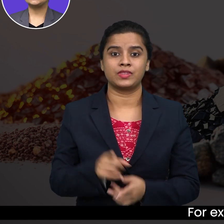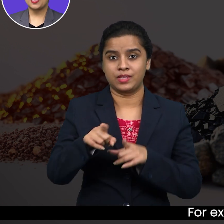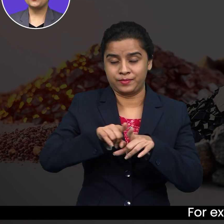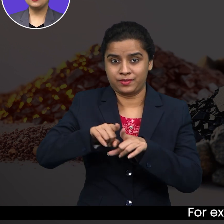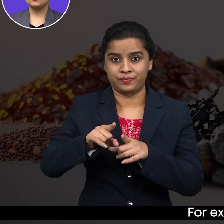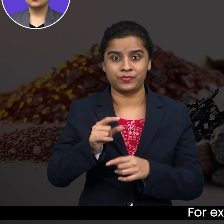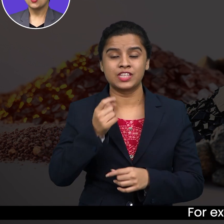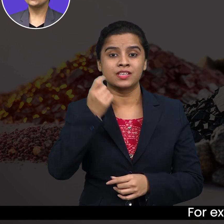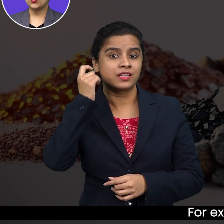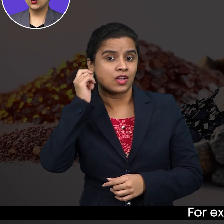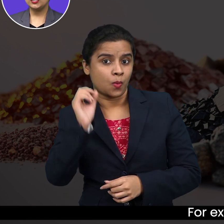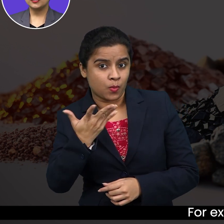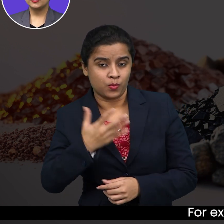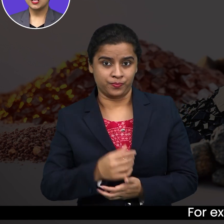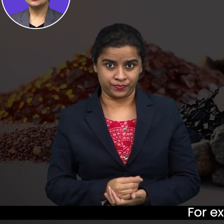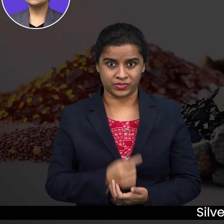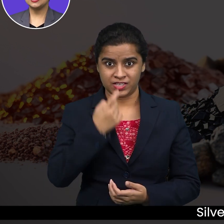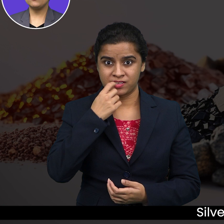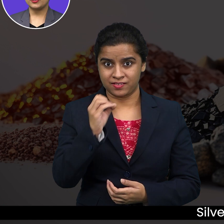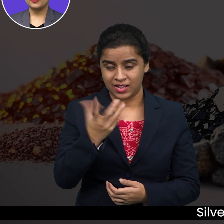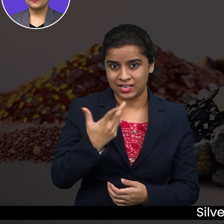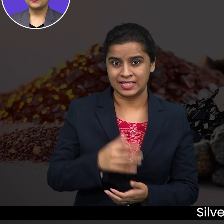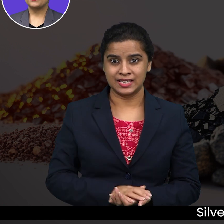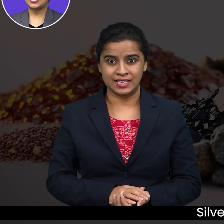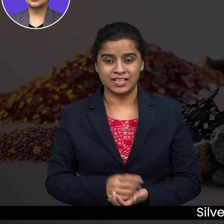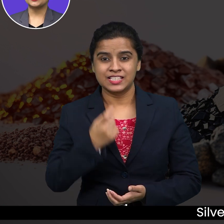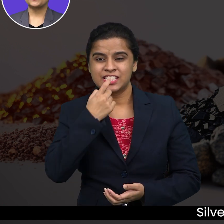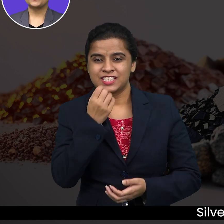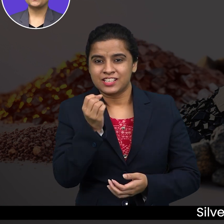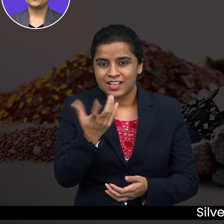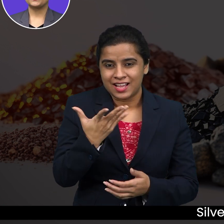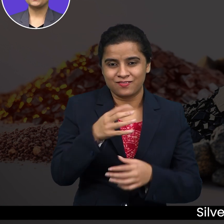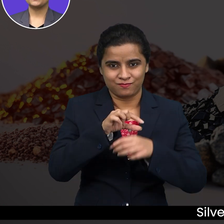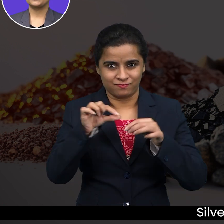For example, gold, silver, platinum.